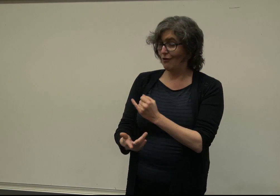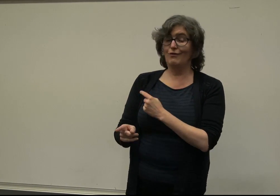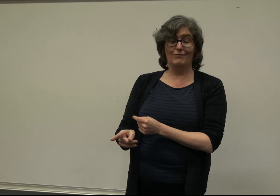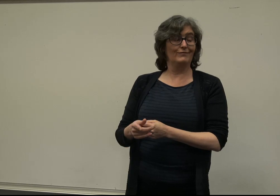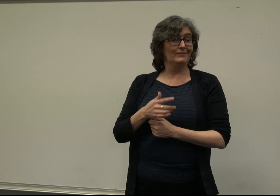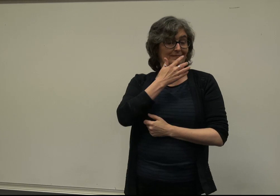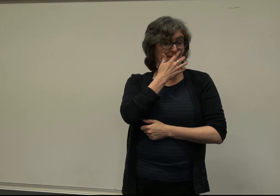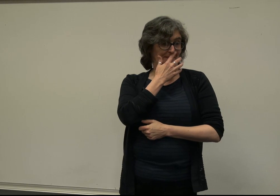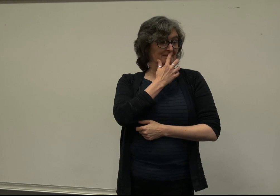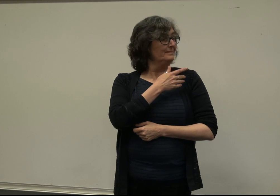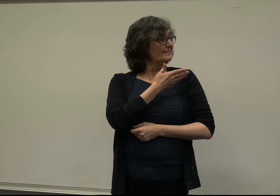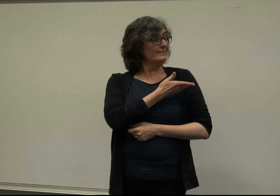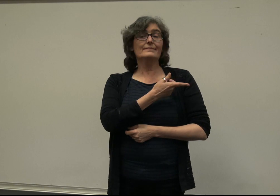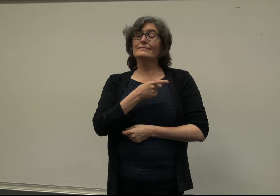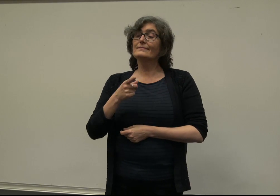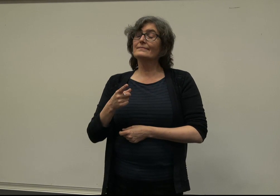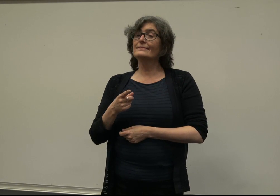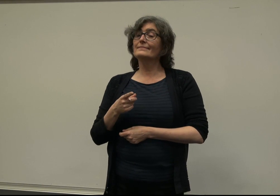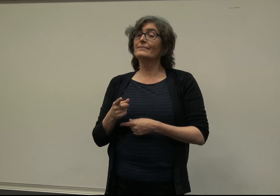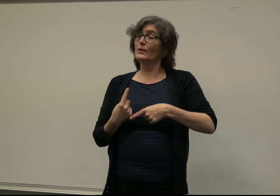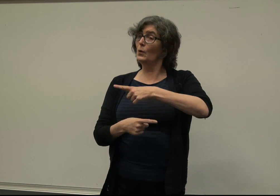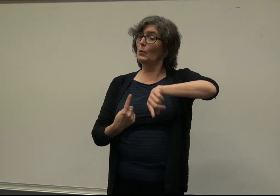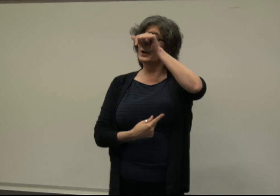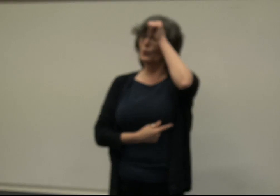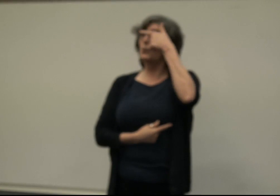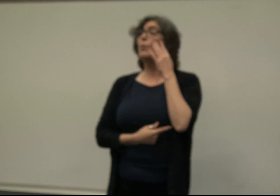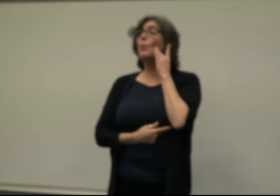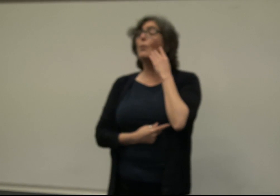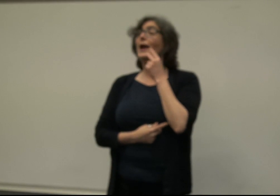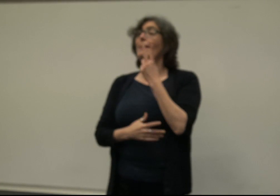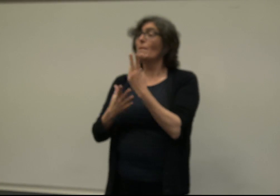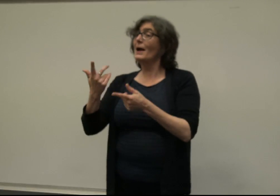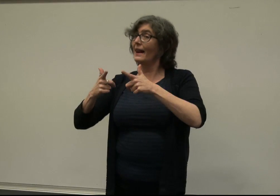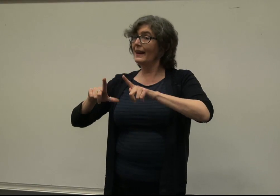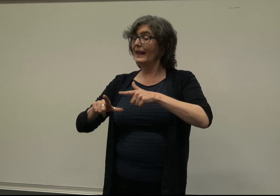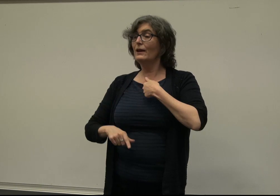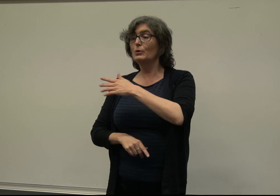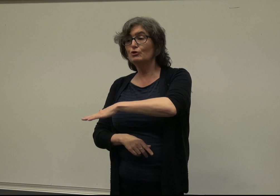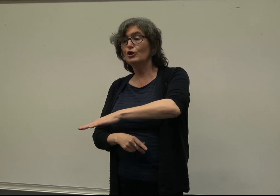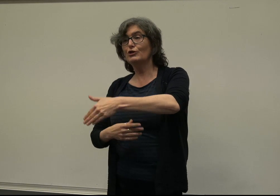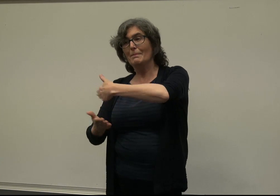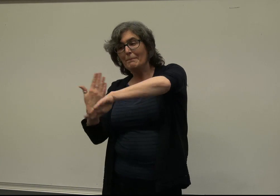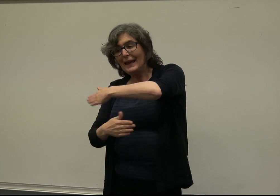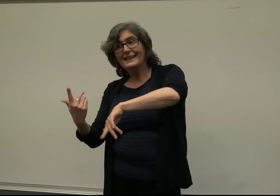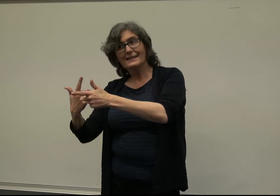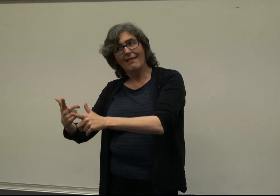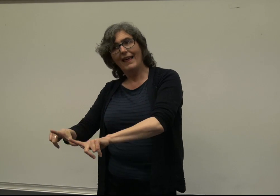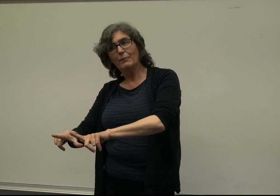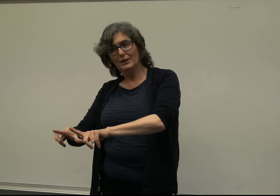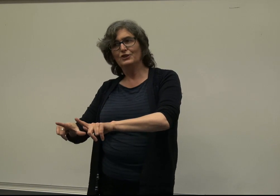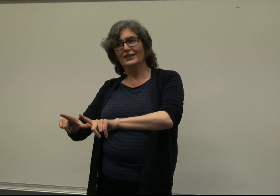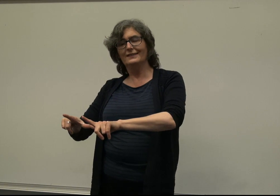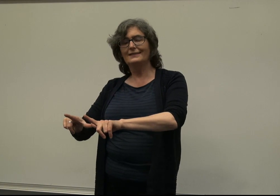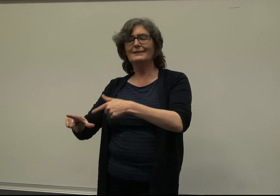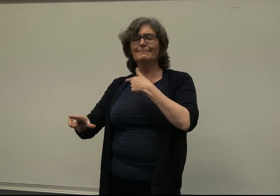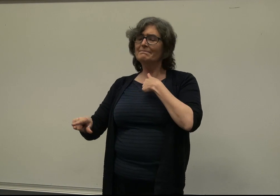We know that when bilingual children seem to mix their two languages, mixing is not necessarily a